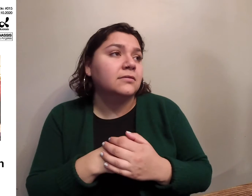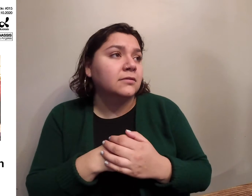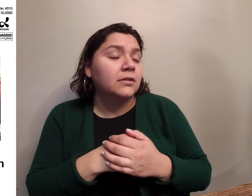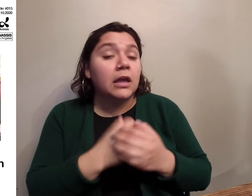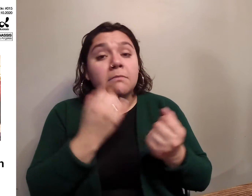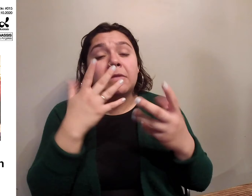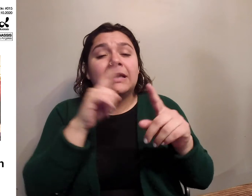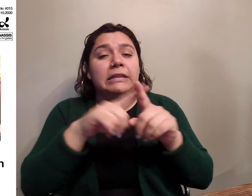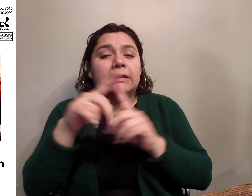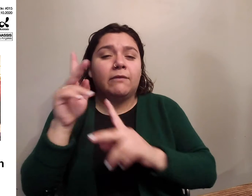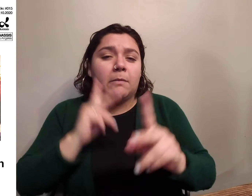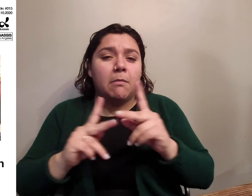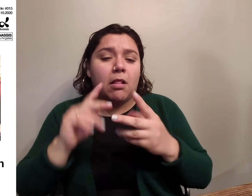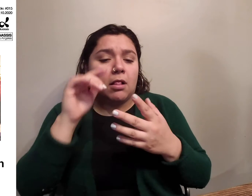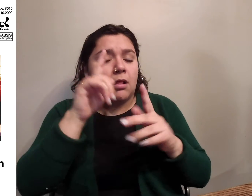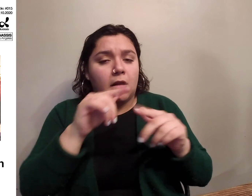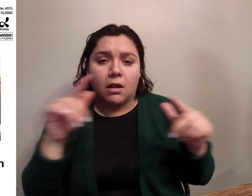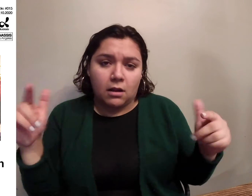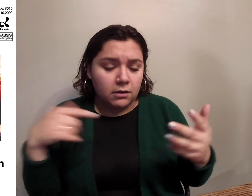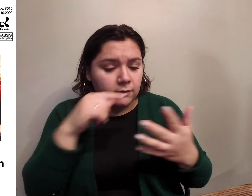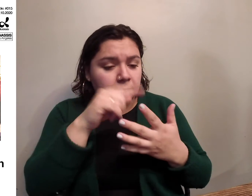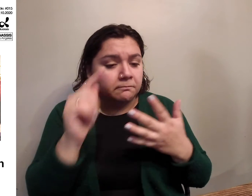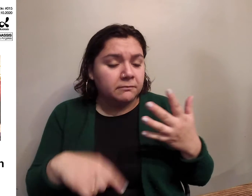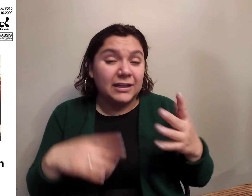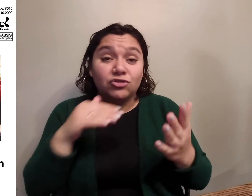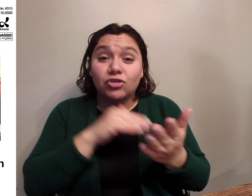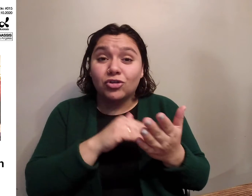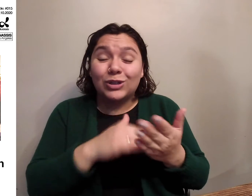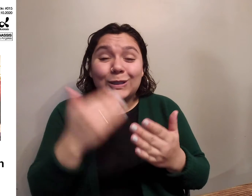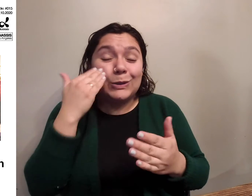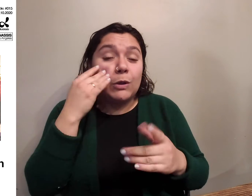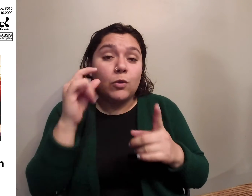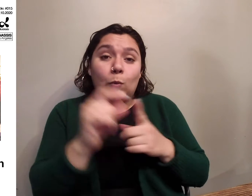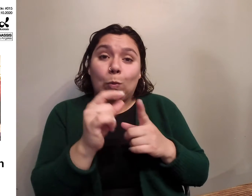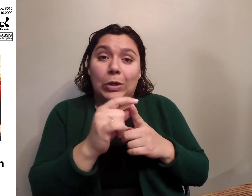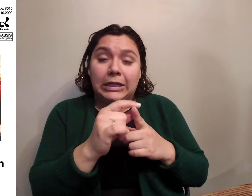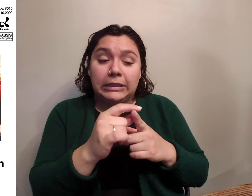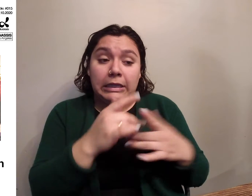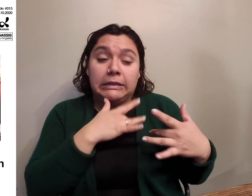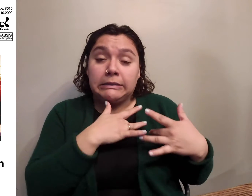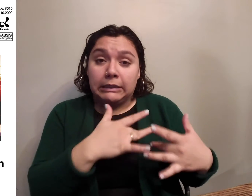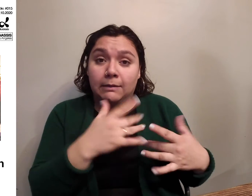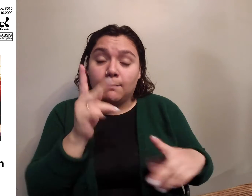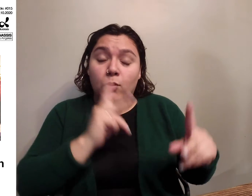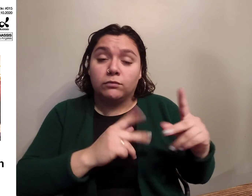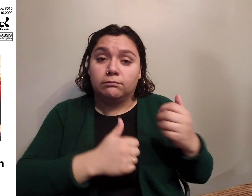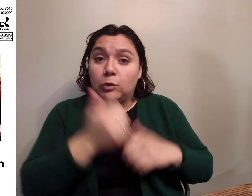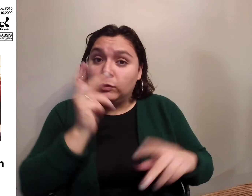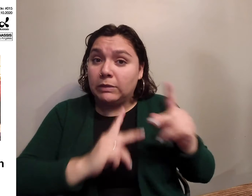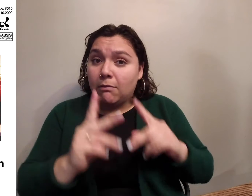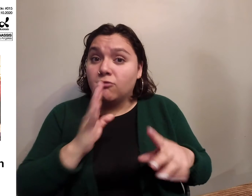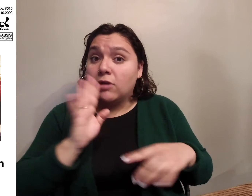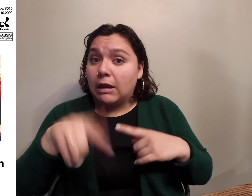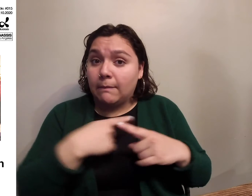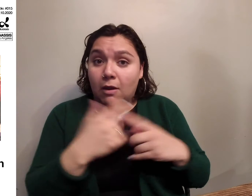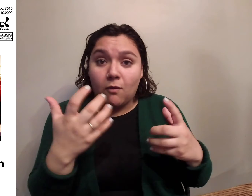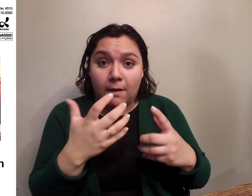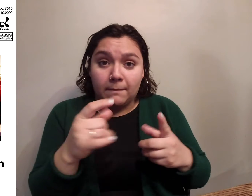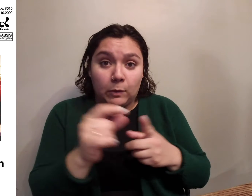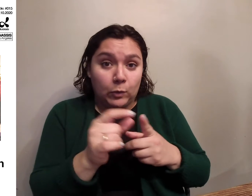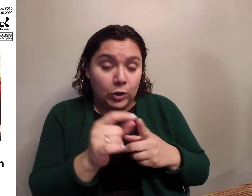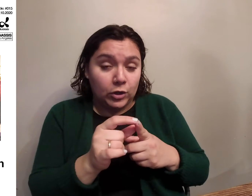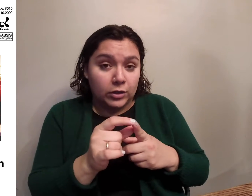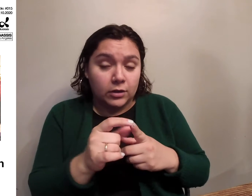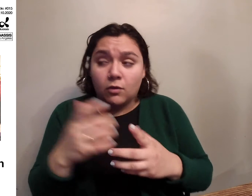all kinds of people, doctors. The word that comes to most people on these tapes now